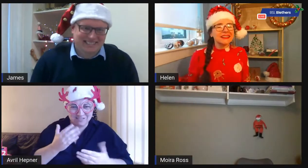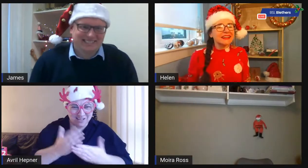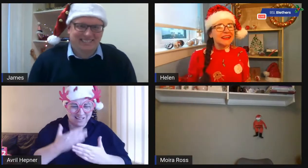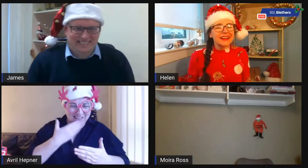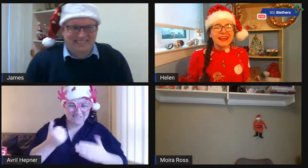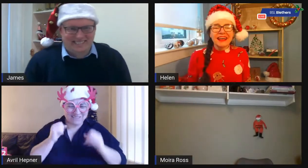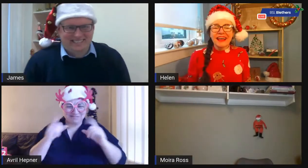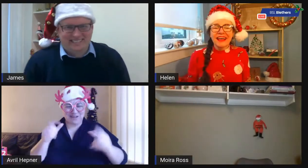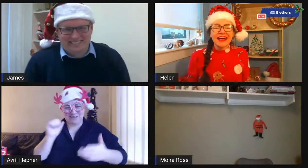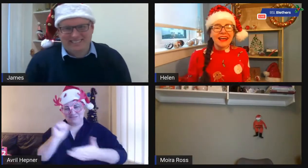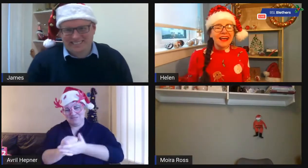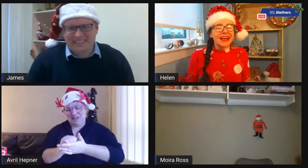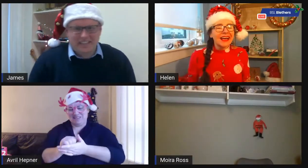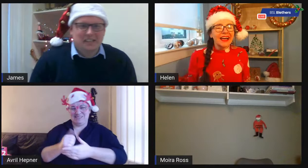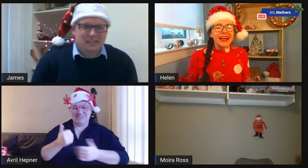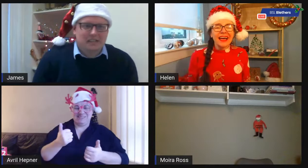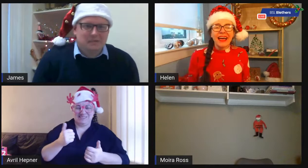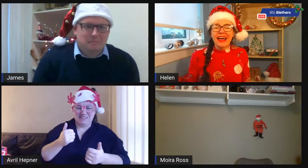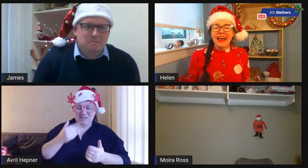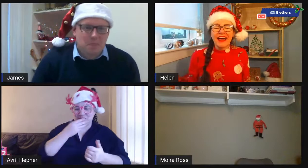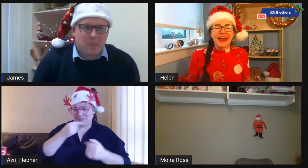is really funny. That was a surprise.